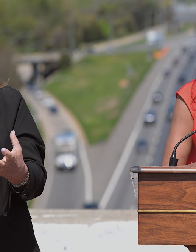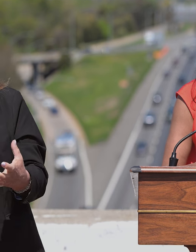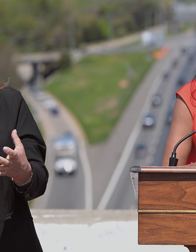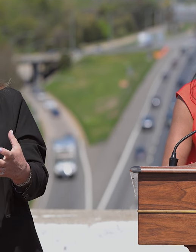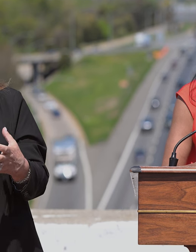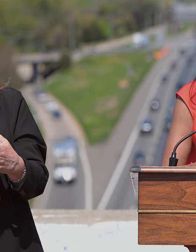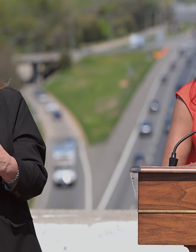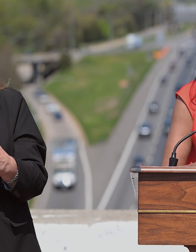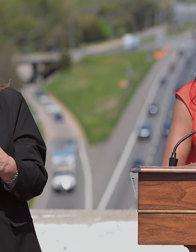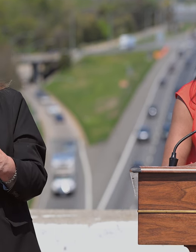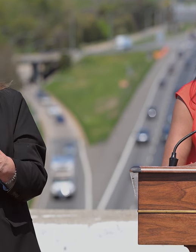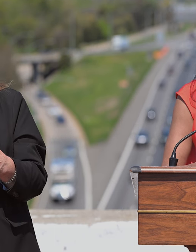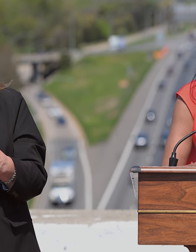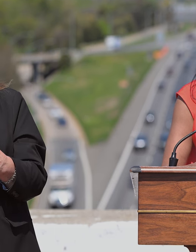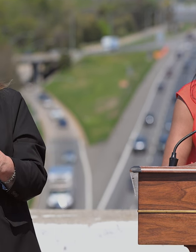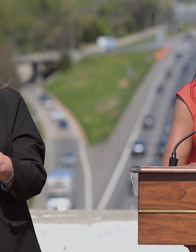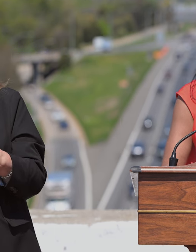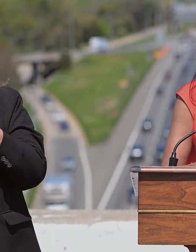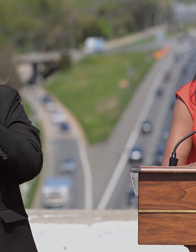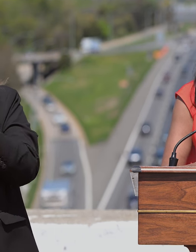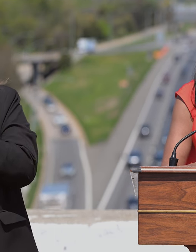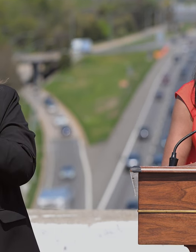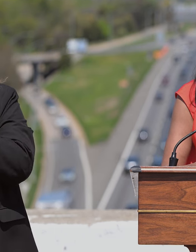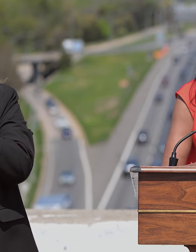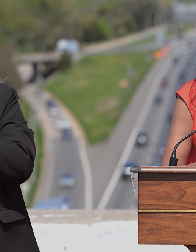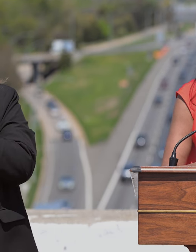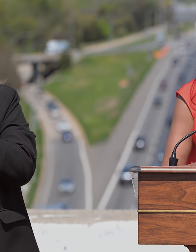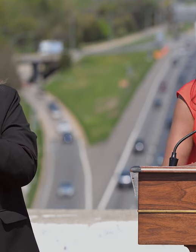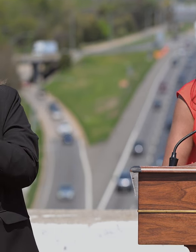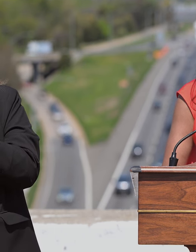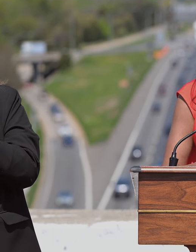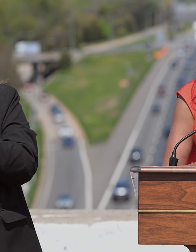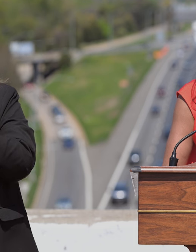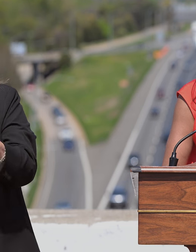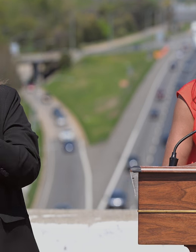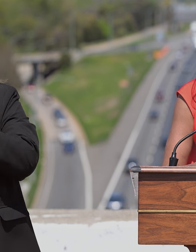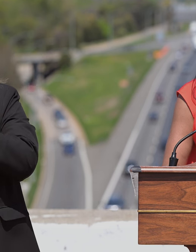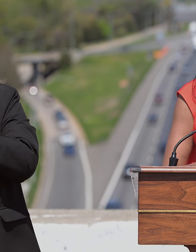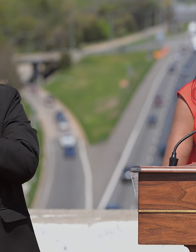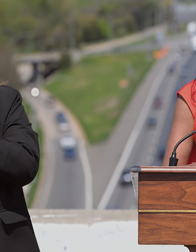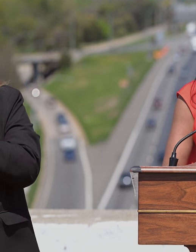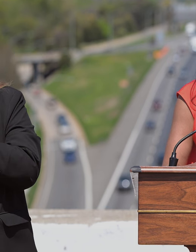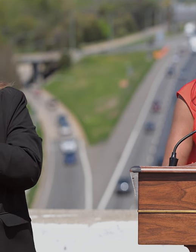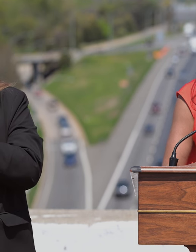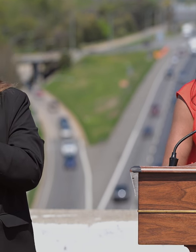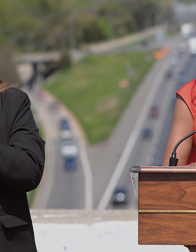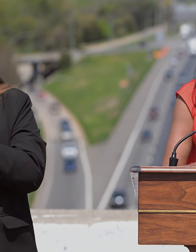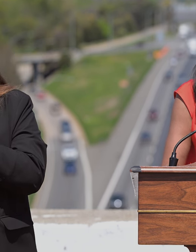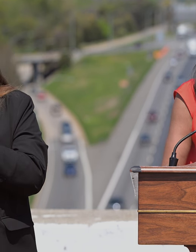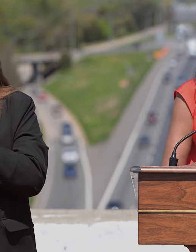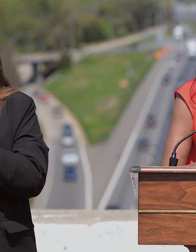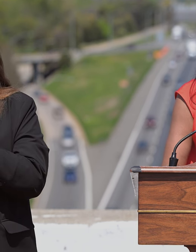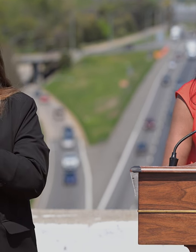has invested in an aggressive public safety awareness campaign that you heard from Administrative Nizer. MDOT is also